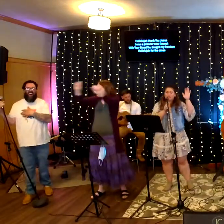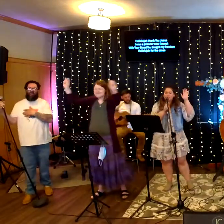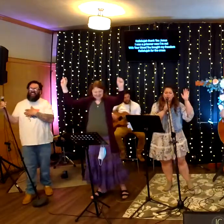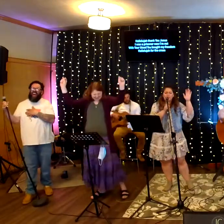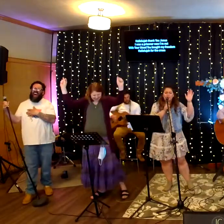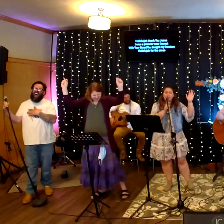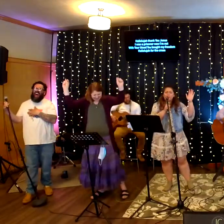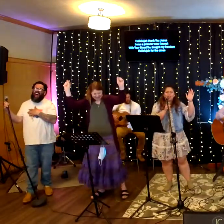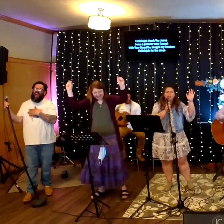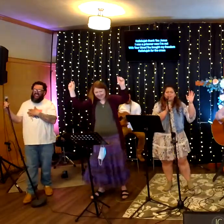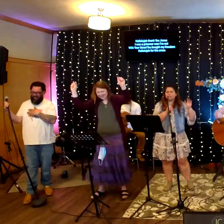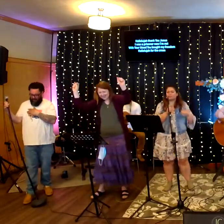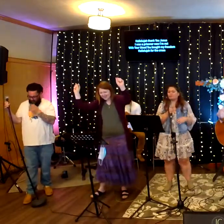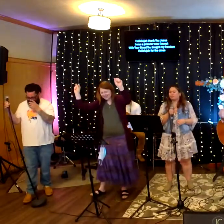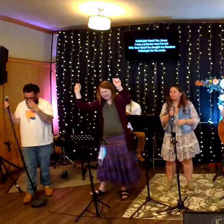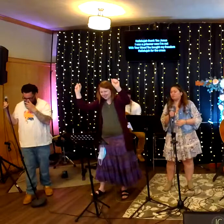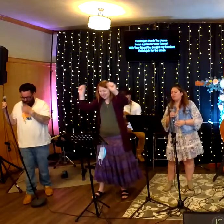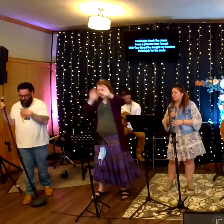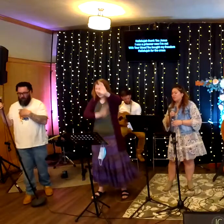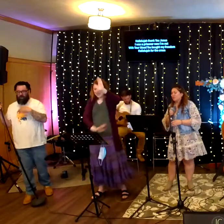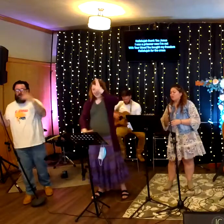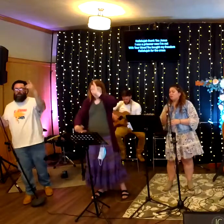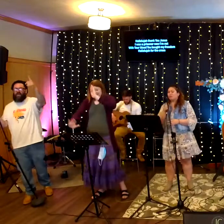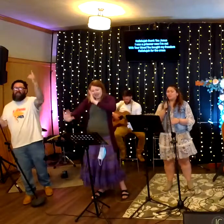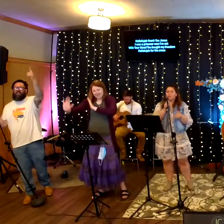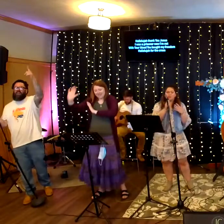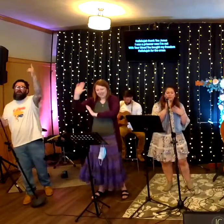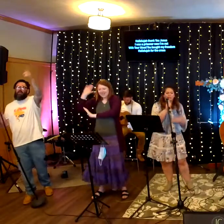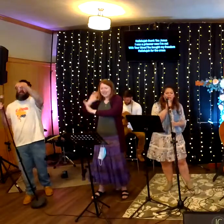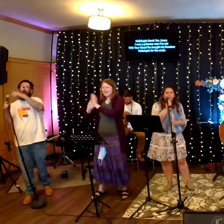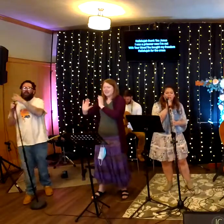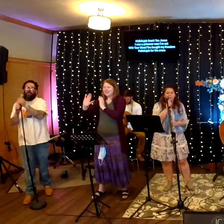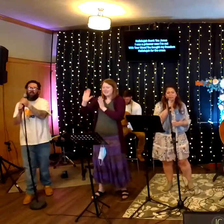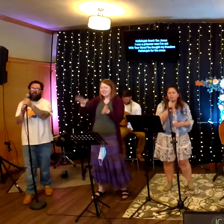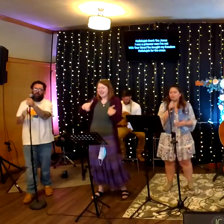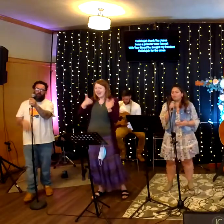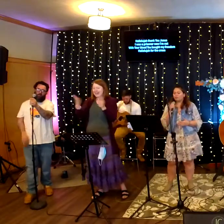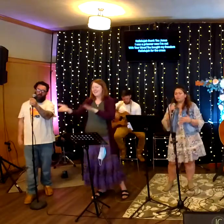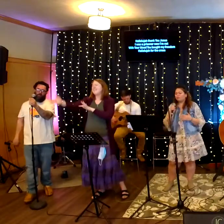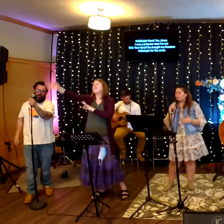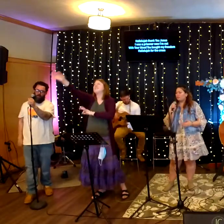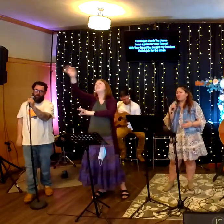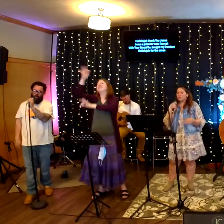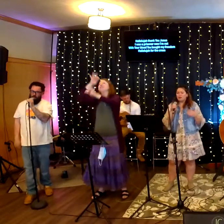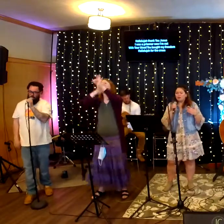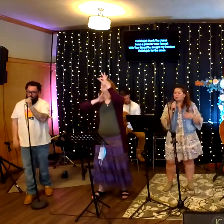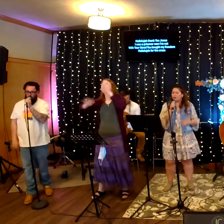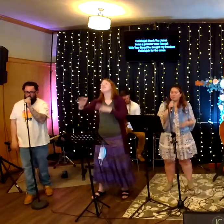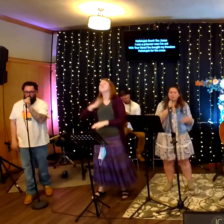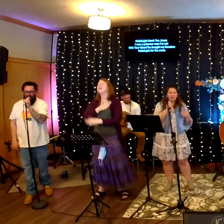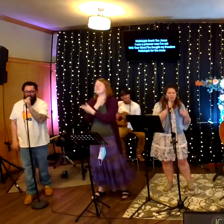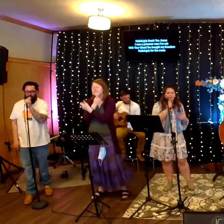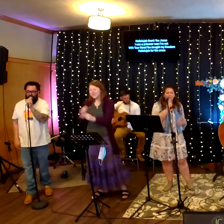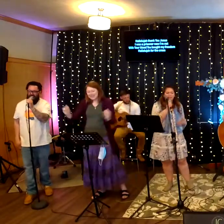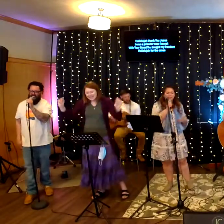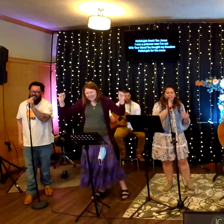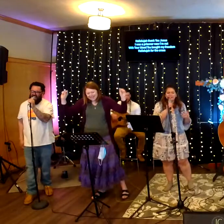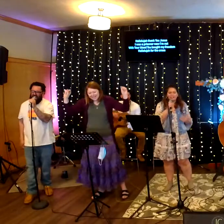prisoner. Now I'm not. With your blood, you bought